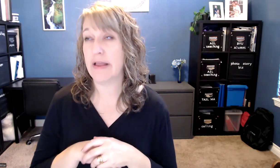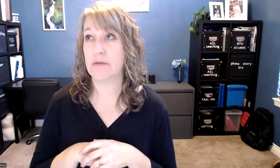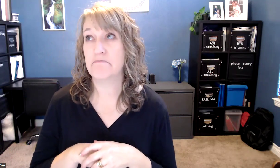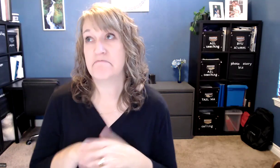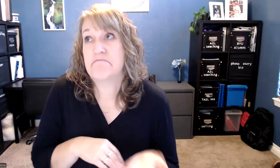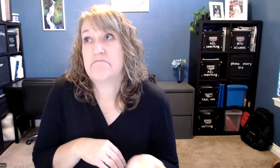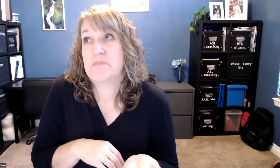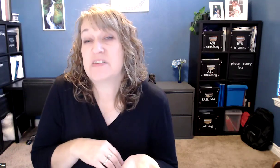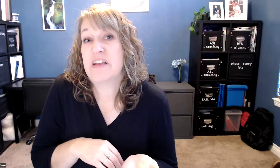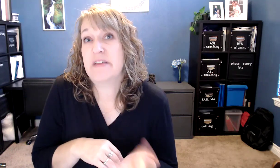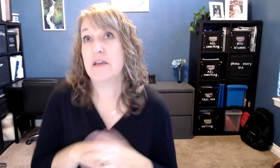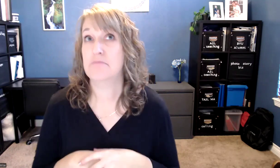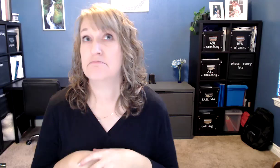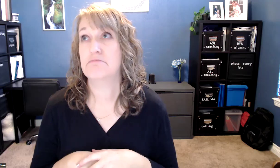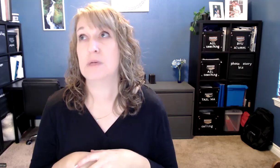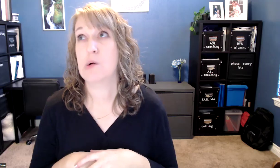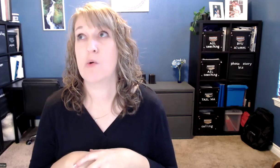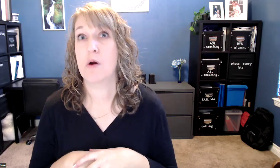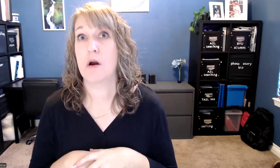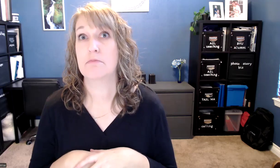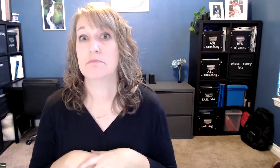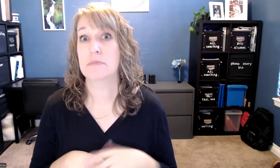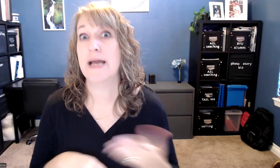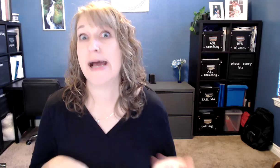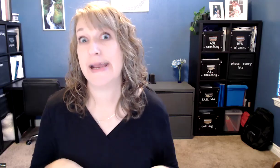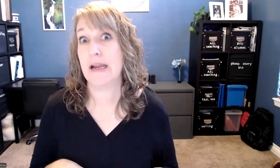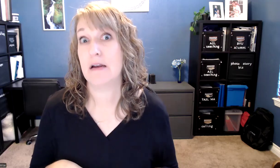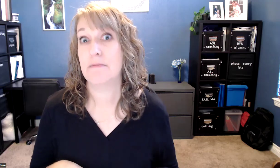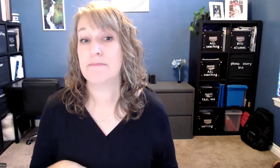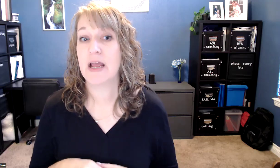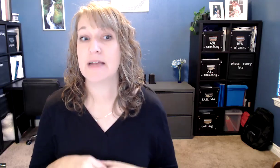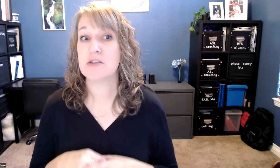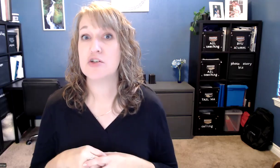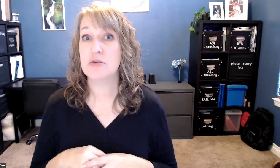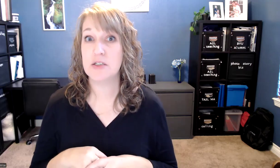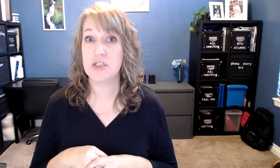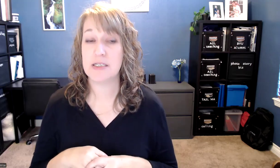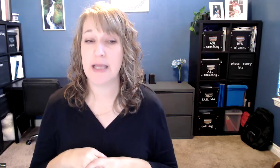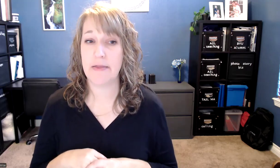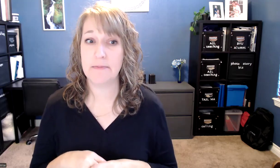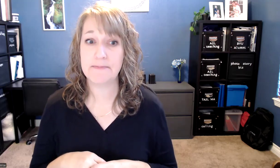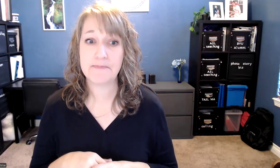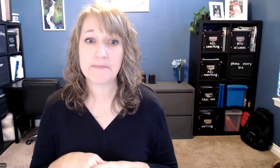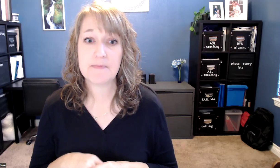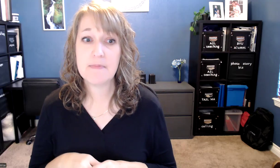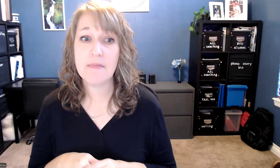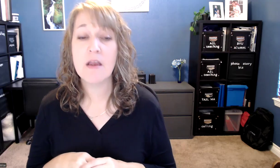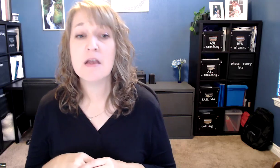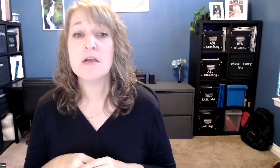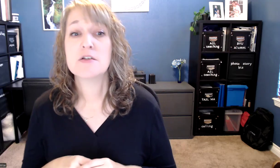like 7 or 9. It has two digits together. So